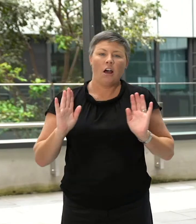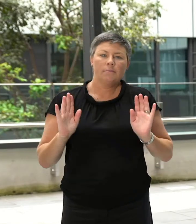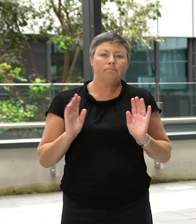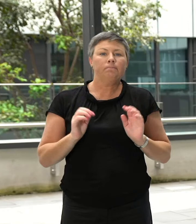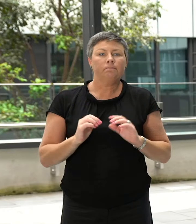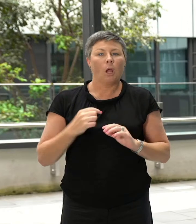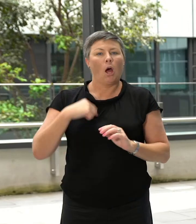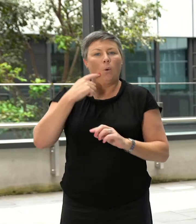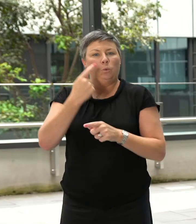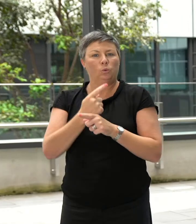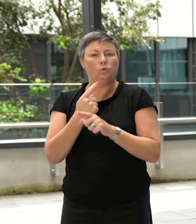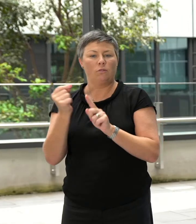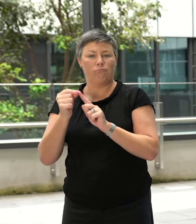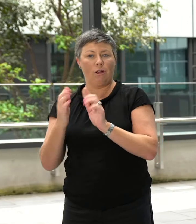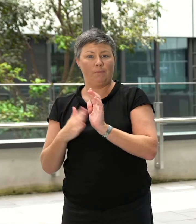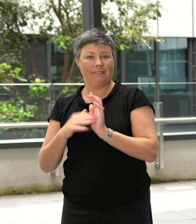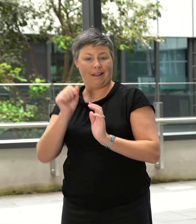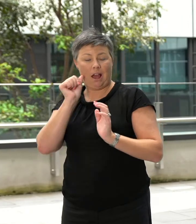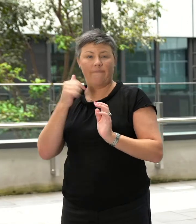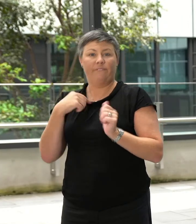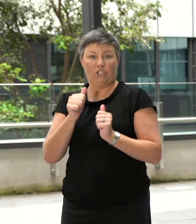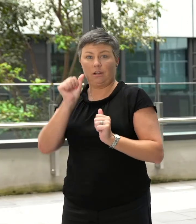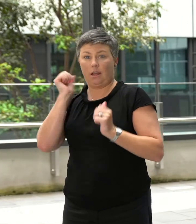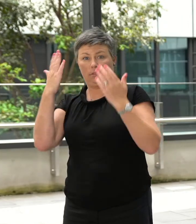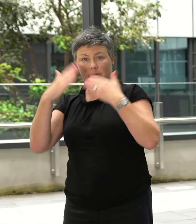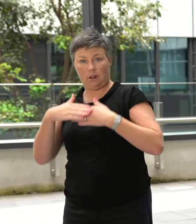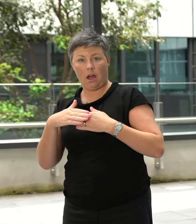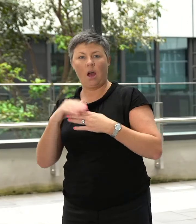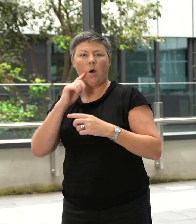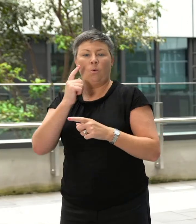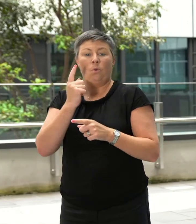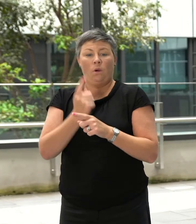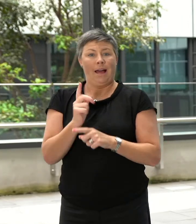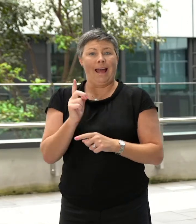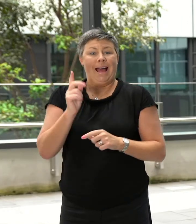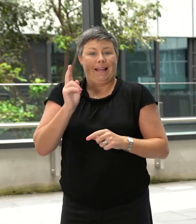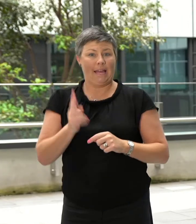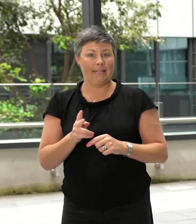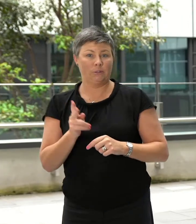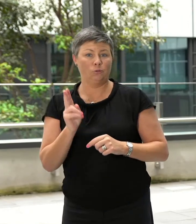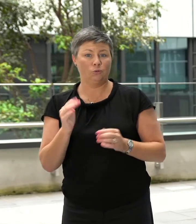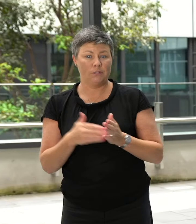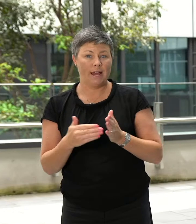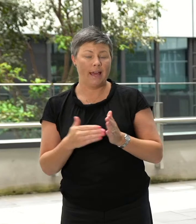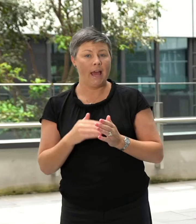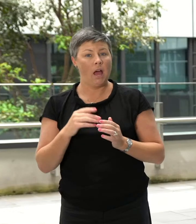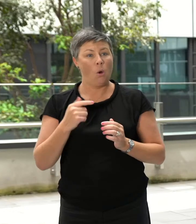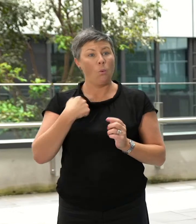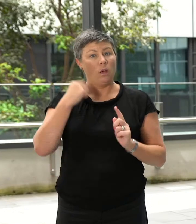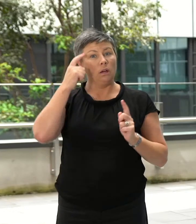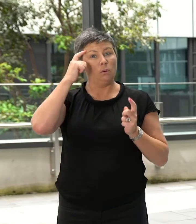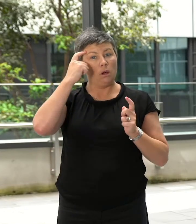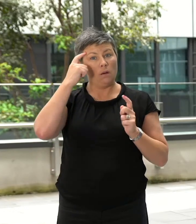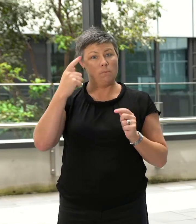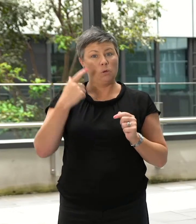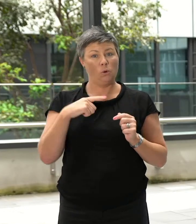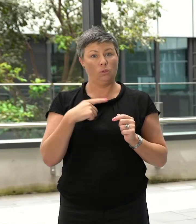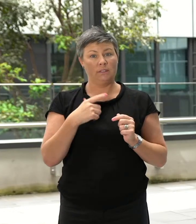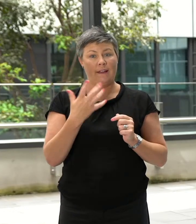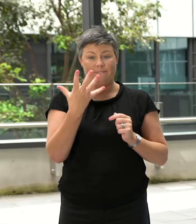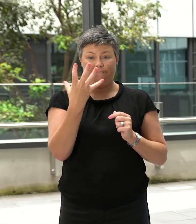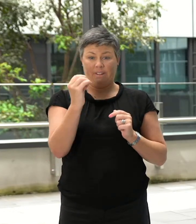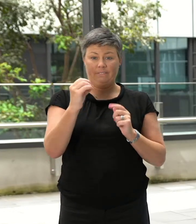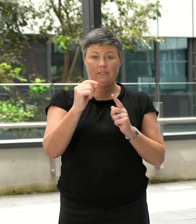be speaking with him again further today. But we are concerned that over 50% of our active